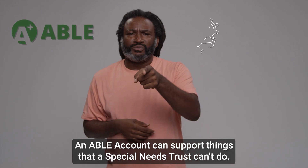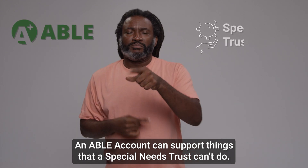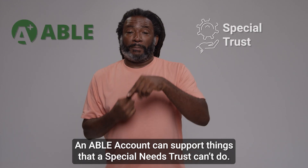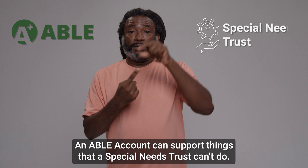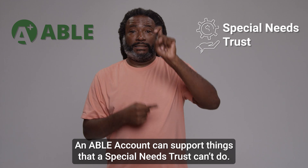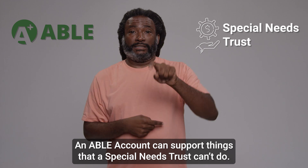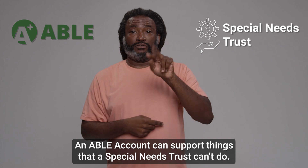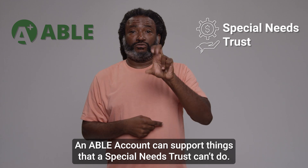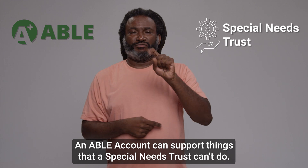do.